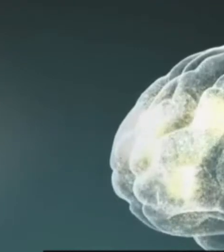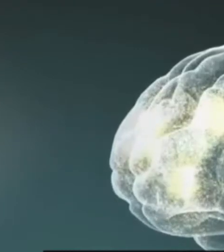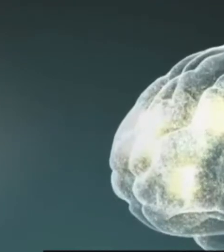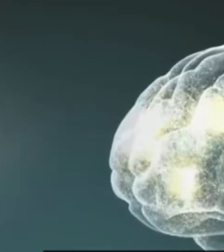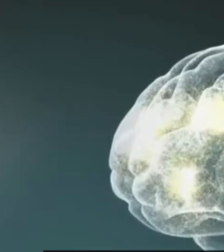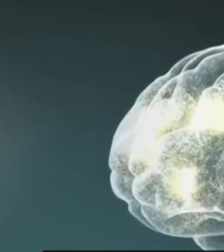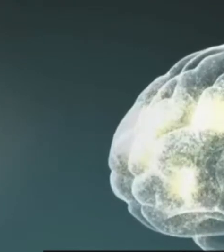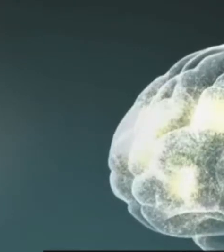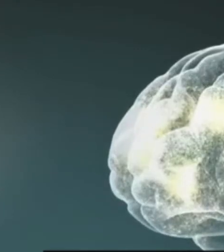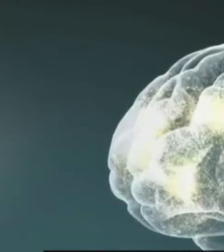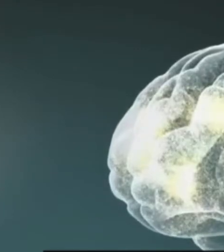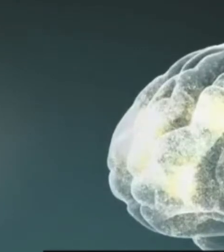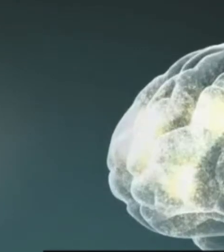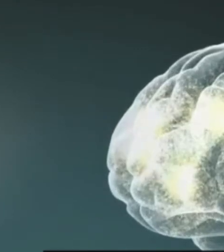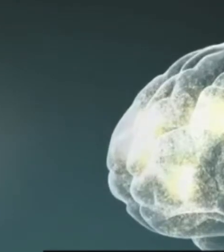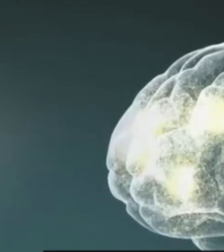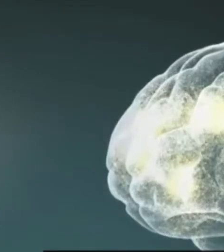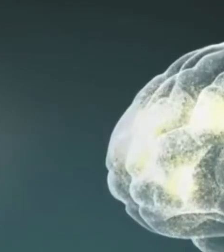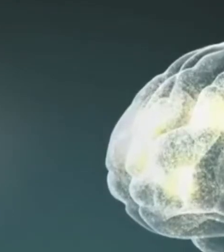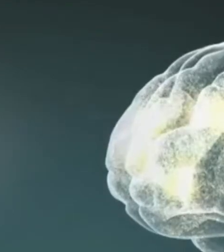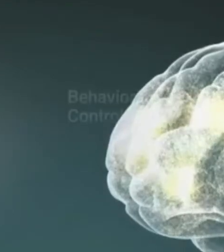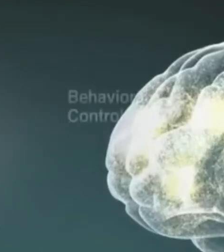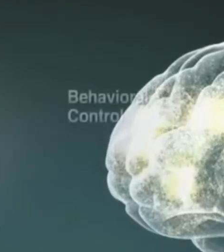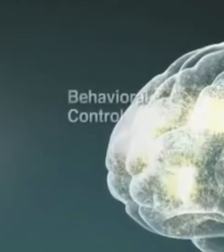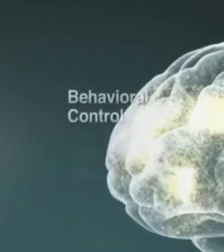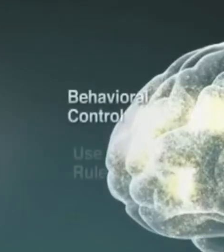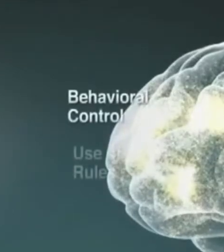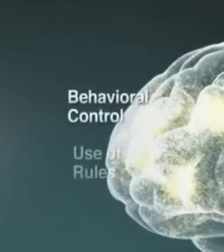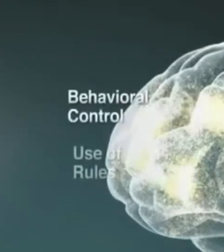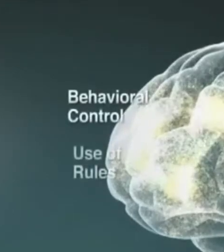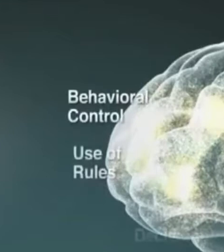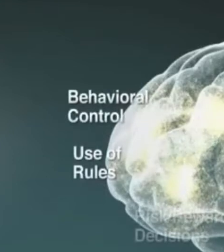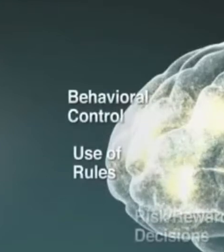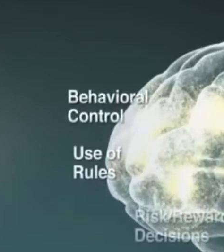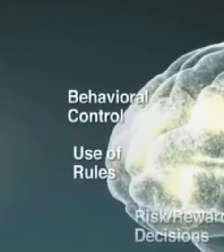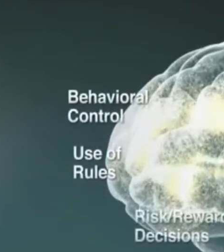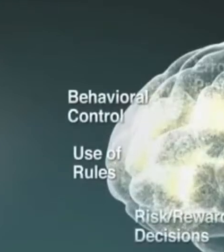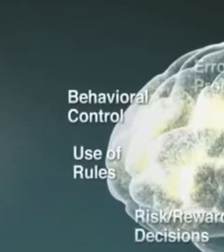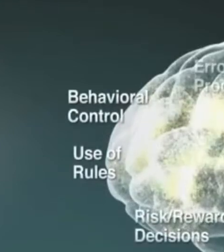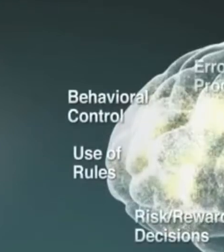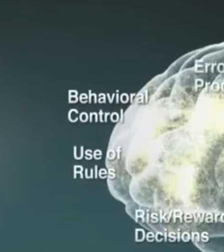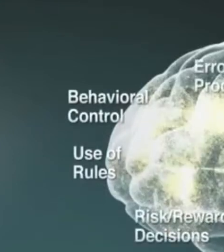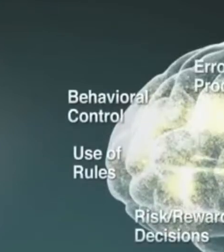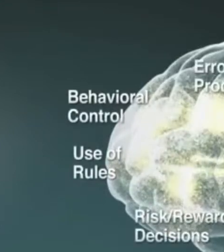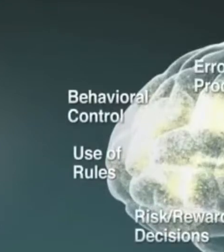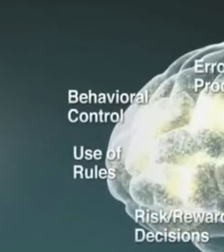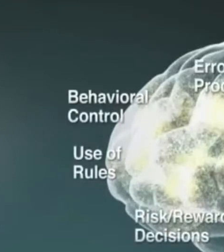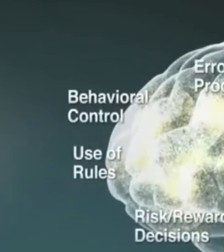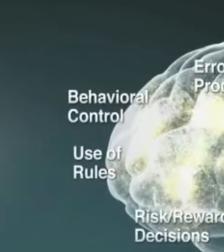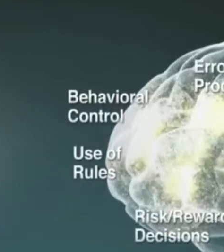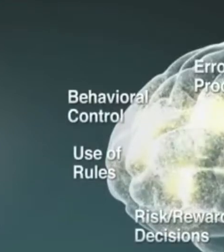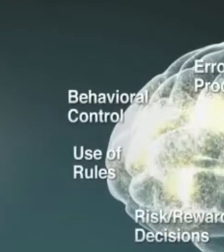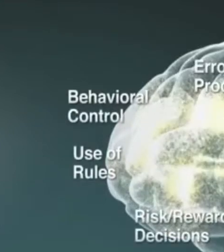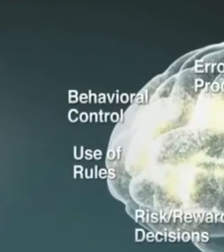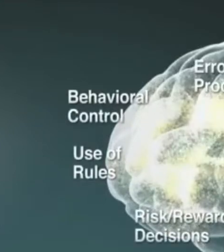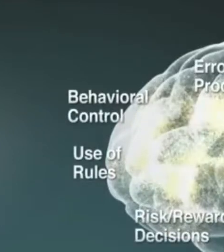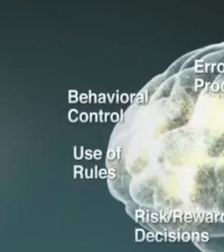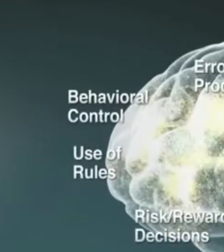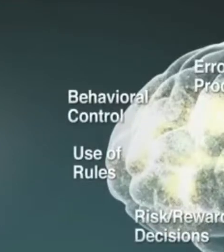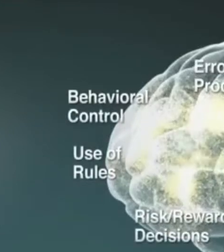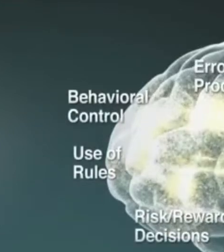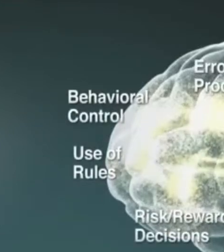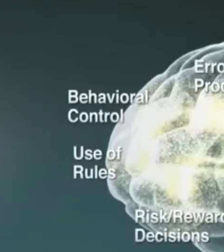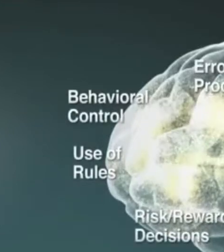other and ignoring the rest of the brain, to these widespread networks that are connecting these different